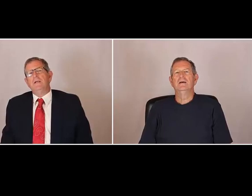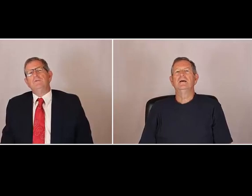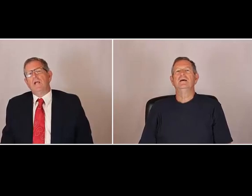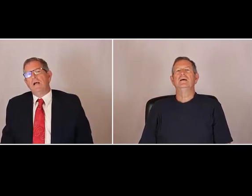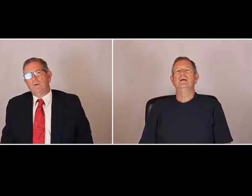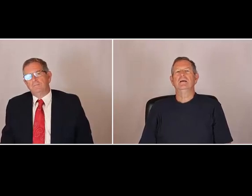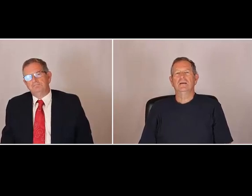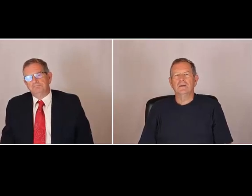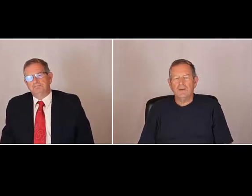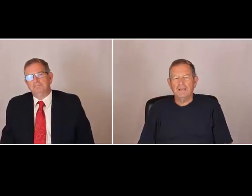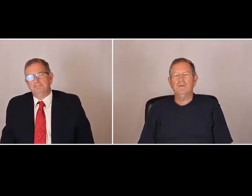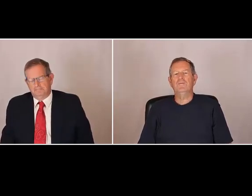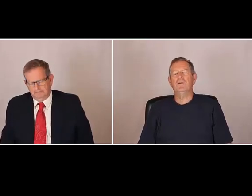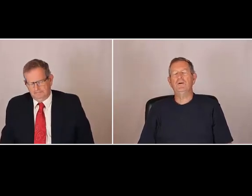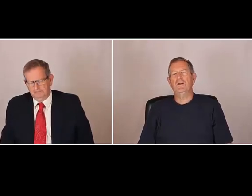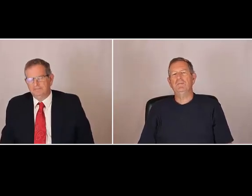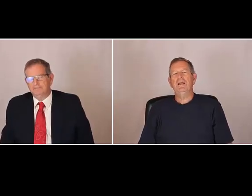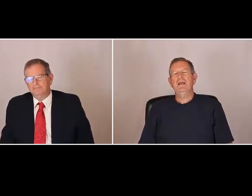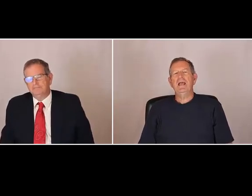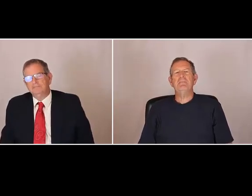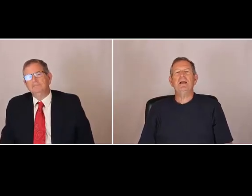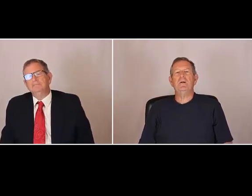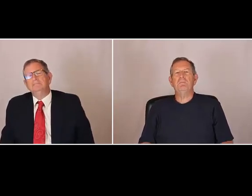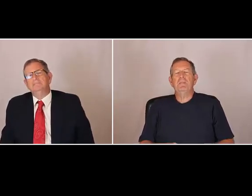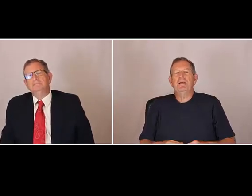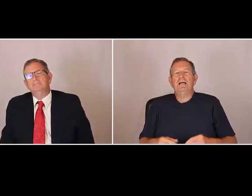of Chicago. All right, good, very good. And Michael,